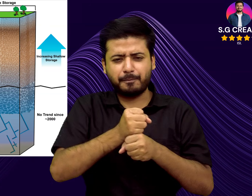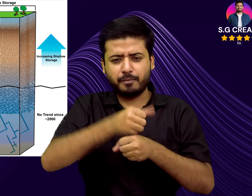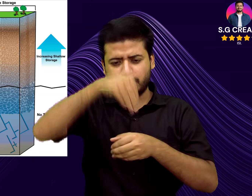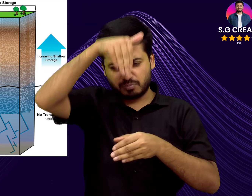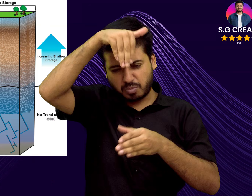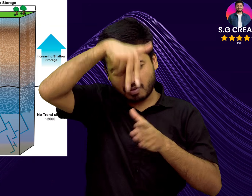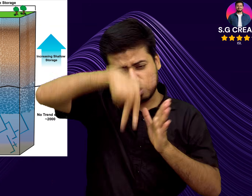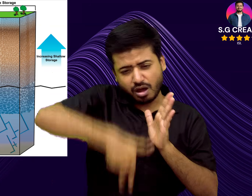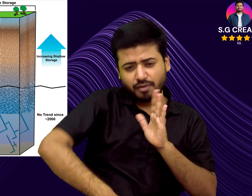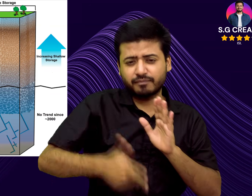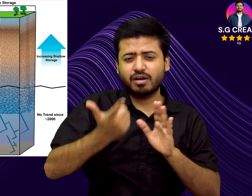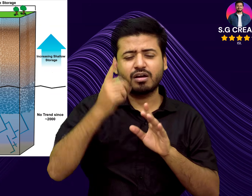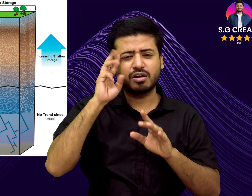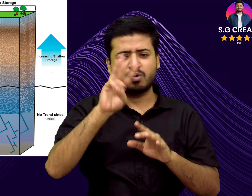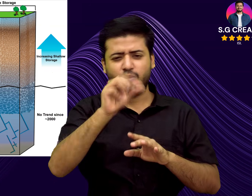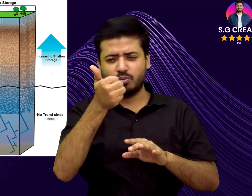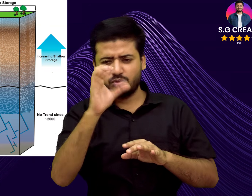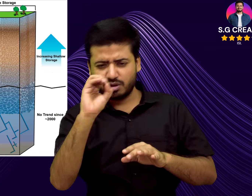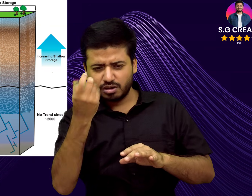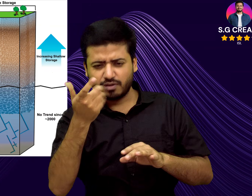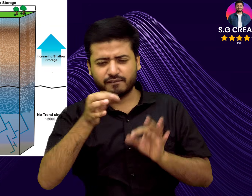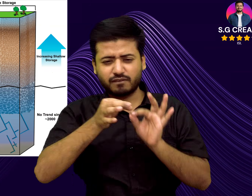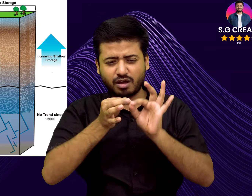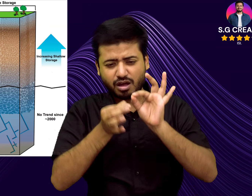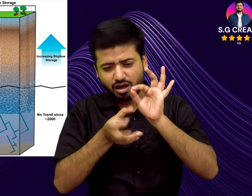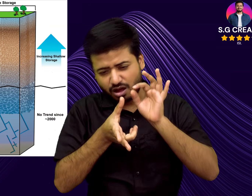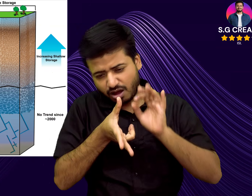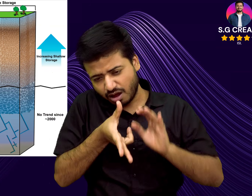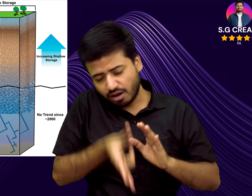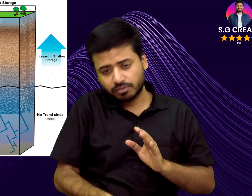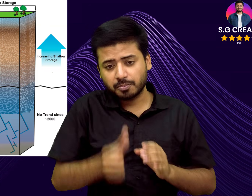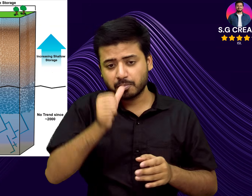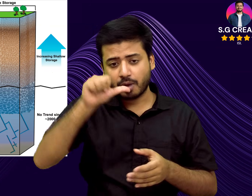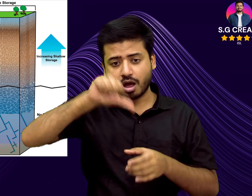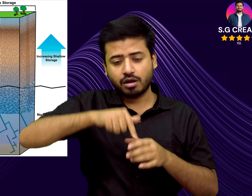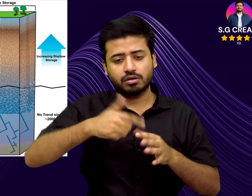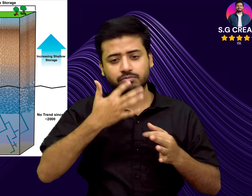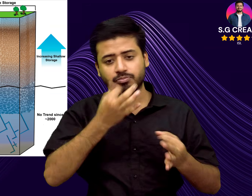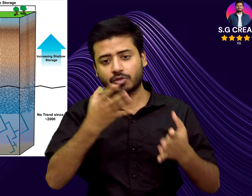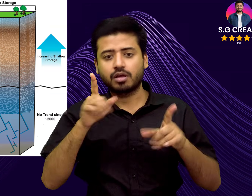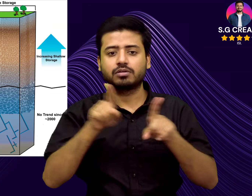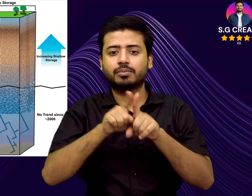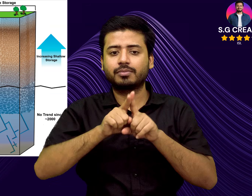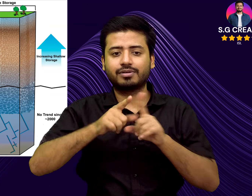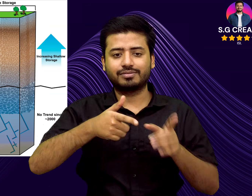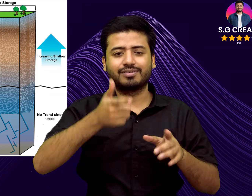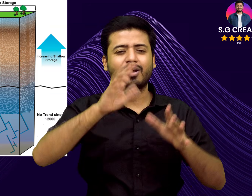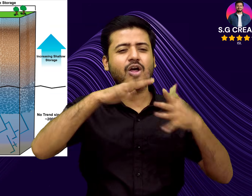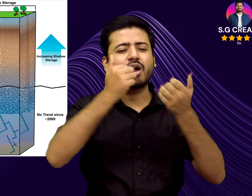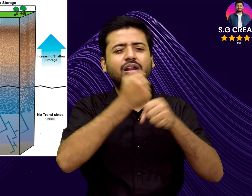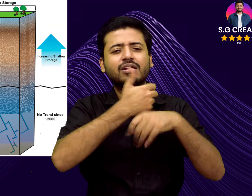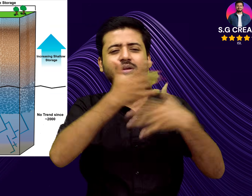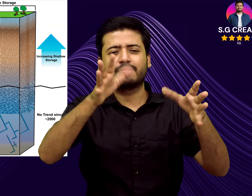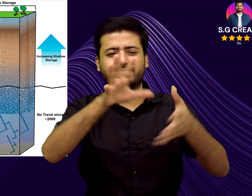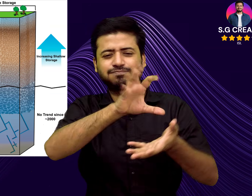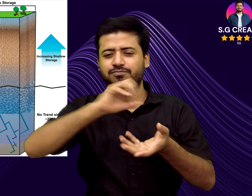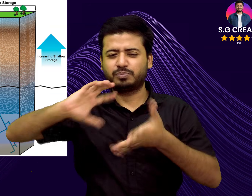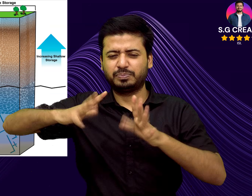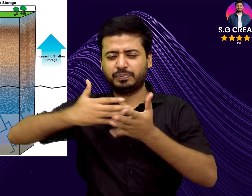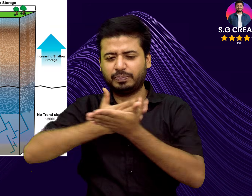4-pot system, this goes in the 3rd pot. If using a 3-pot system, place these elements at the bottom of the middle pot or suspend them in the